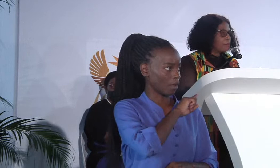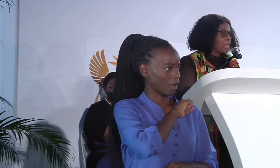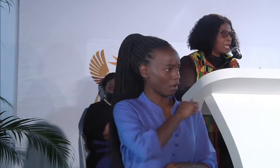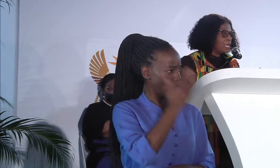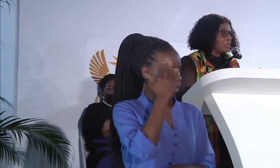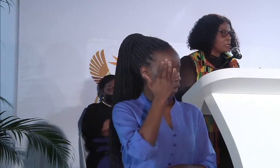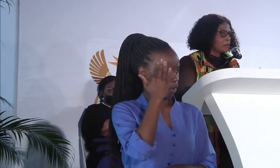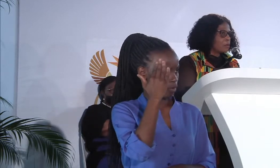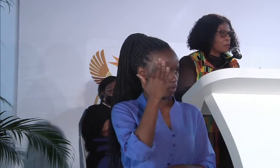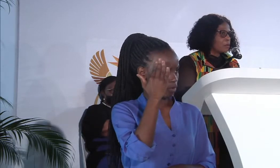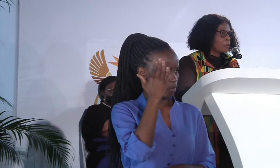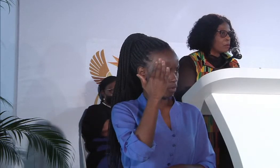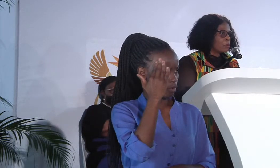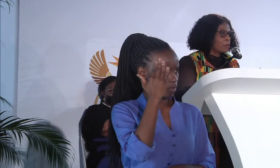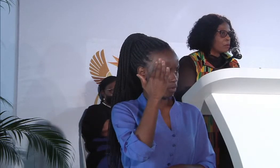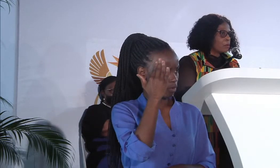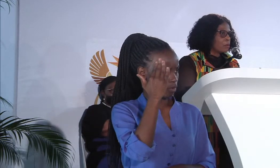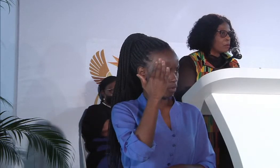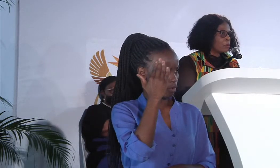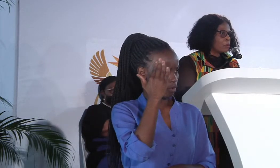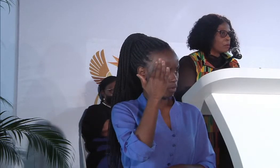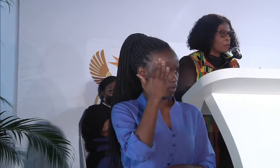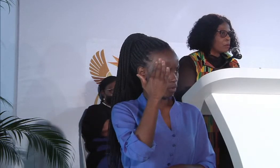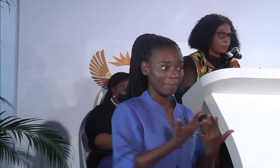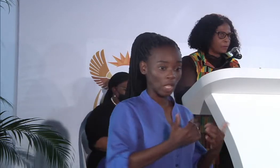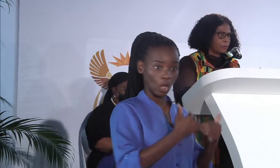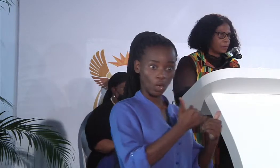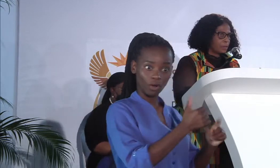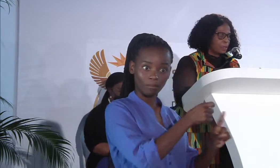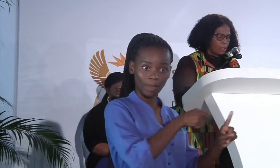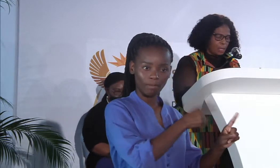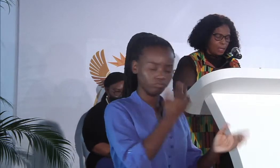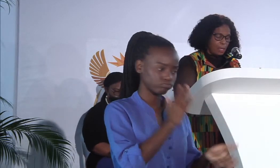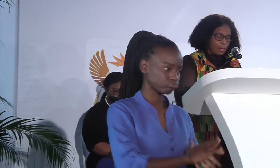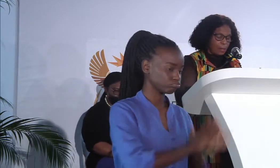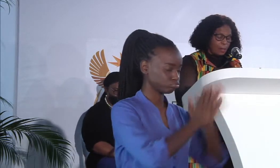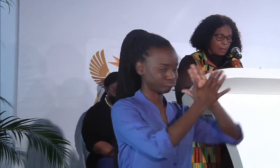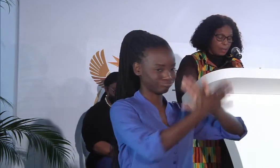destroying many of our good people,